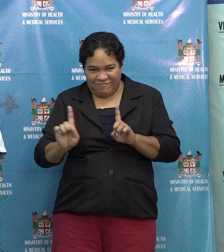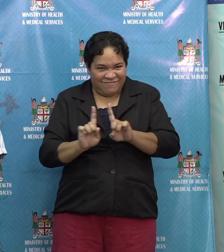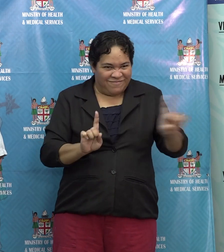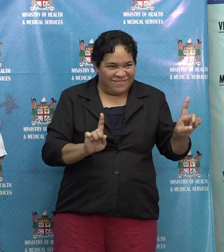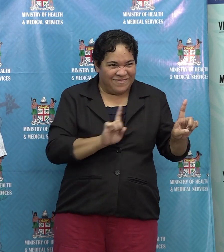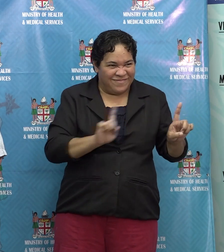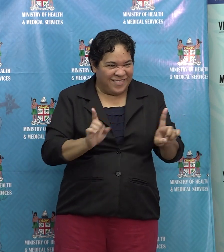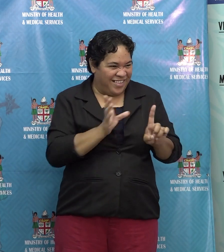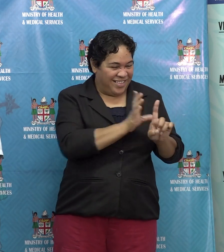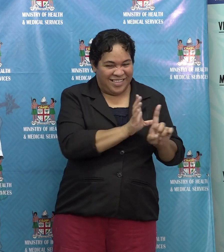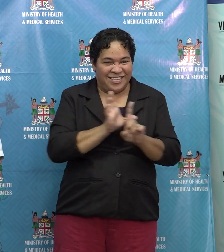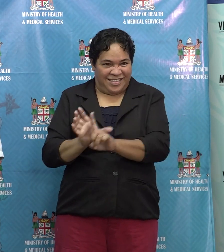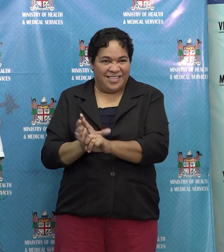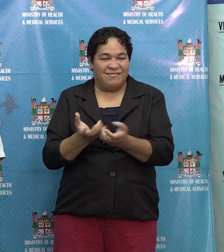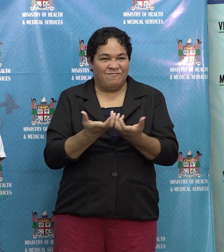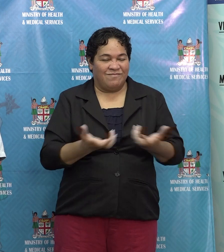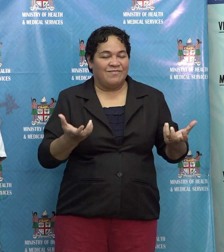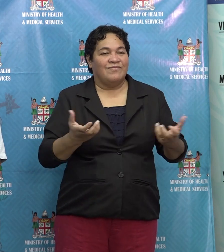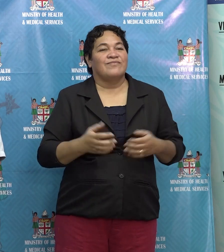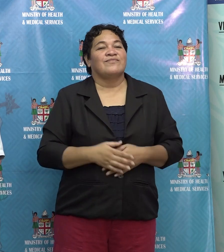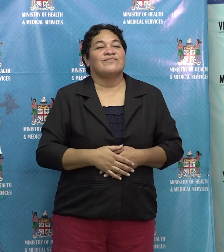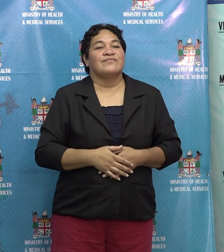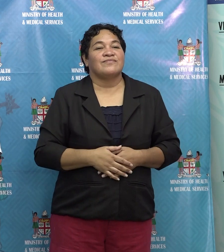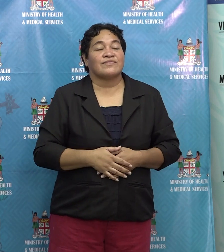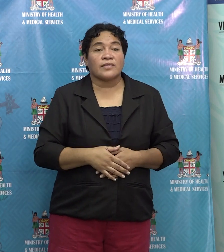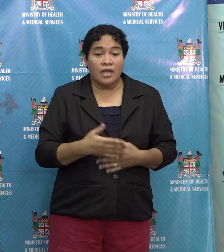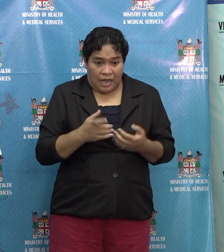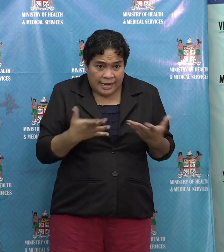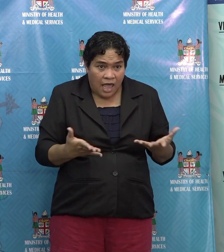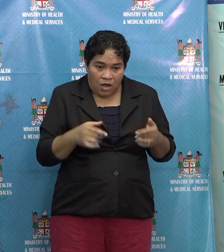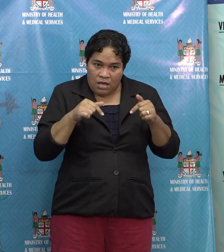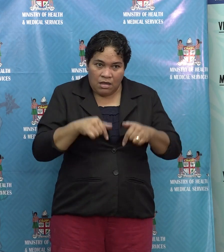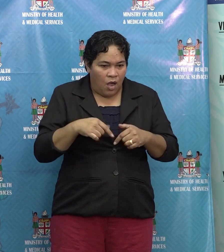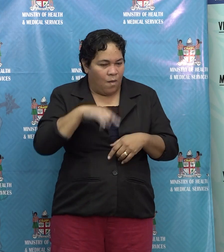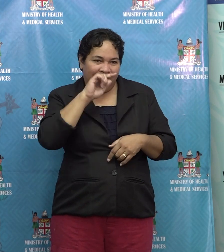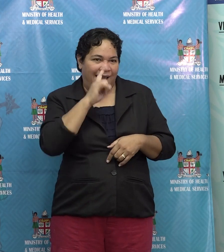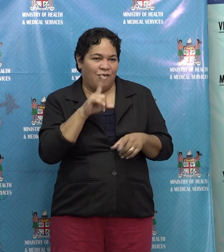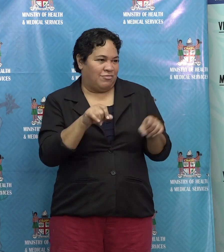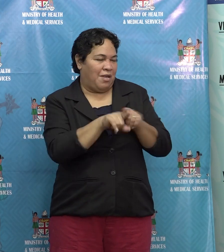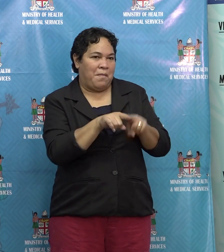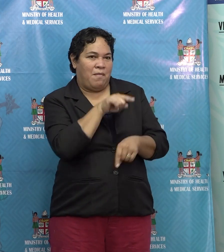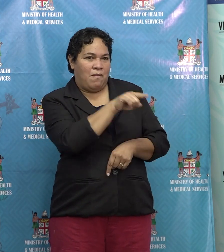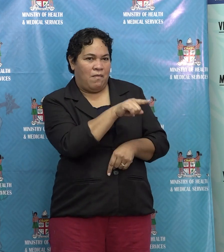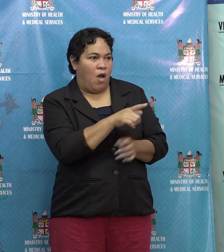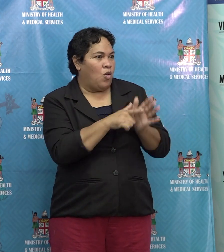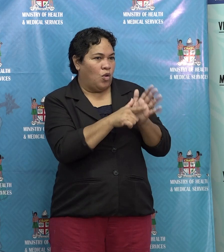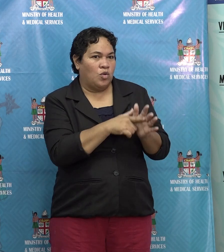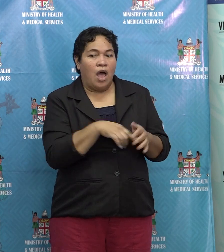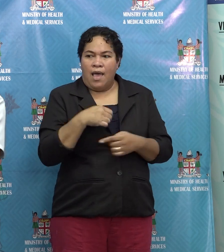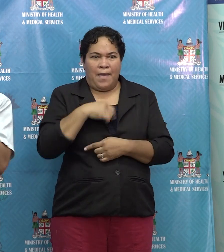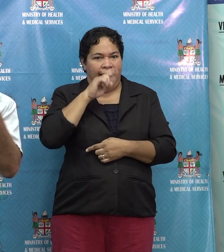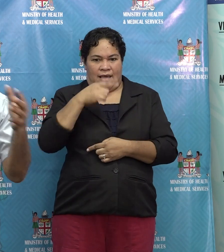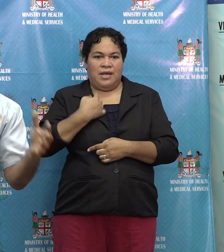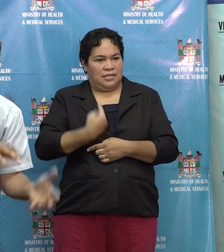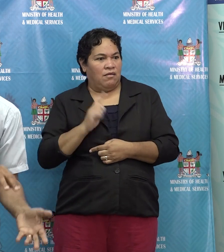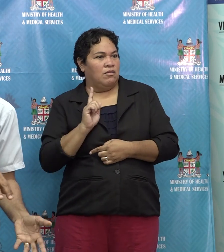So at the current time, we can't do that type of measure in the community. I can't go through all of Lautoka testing.